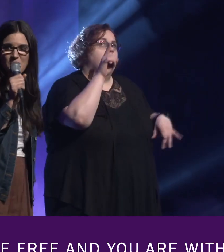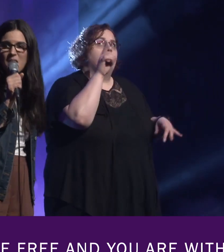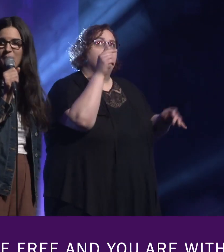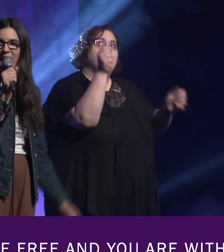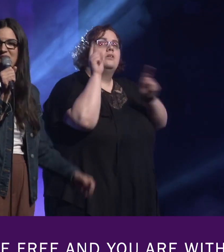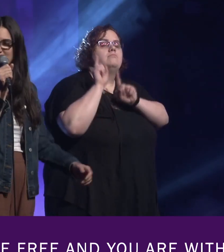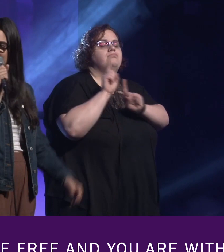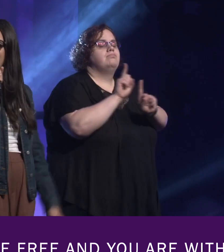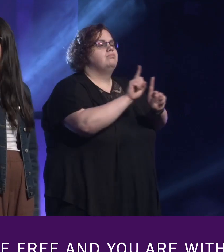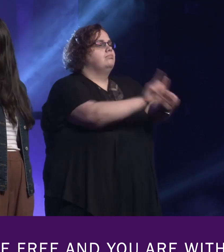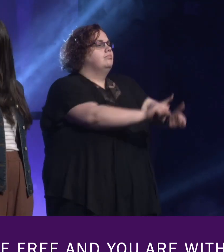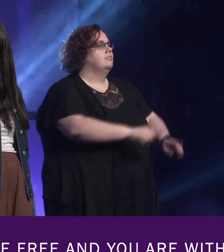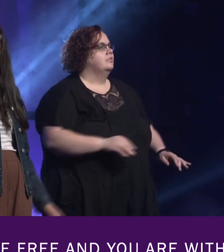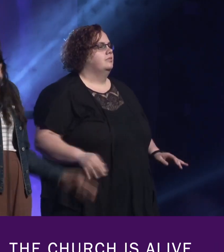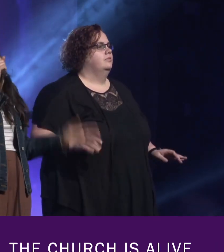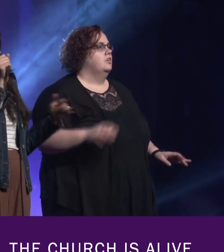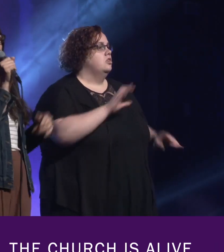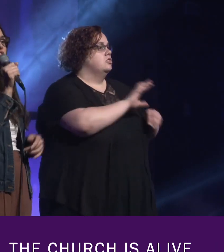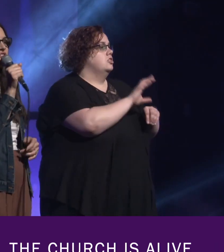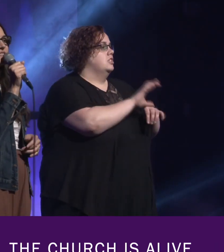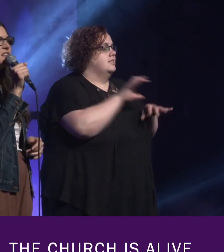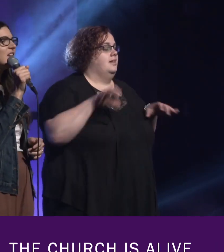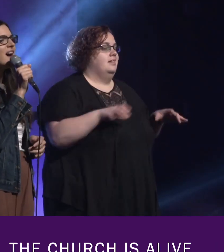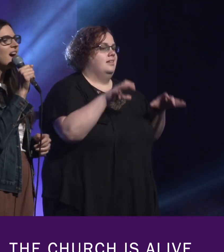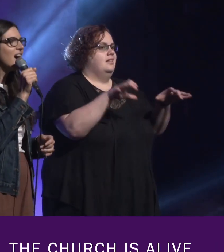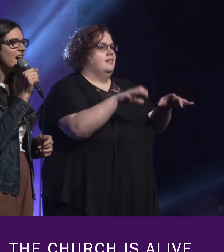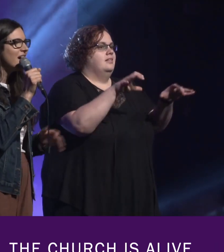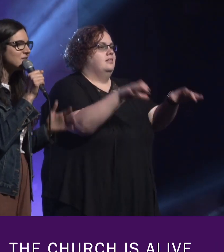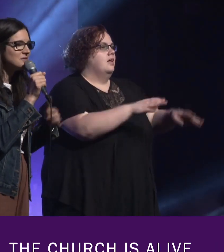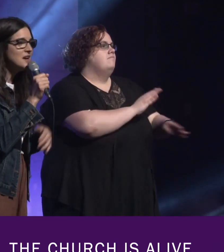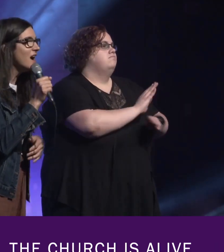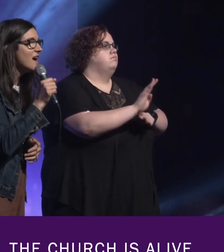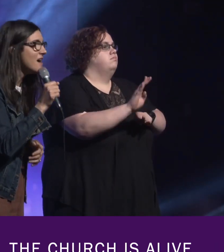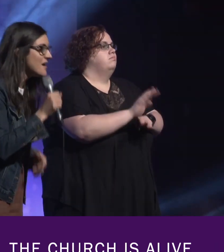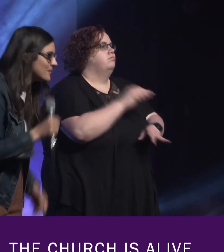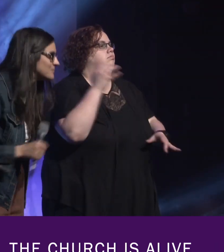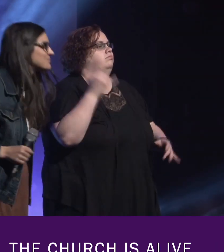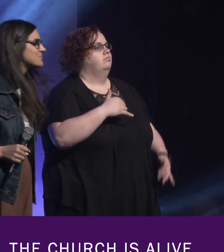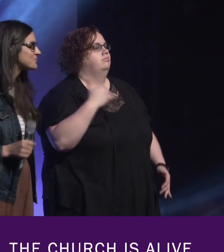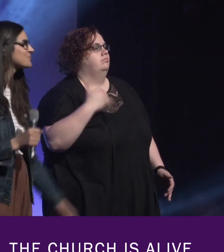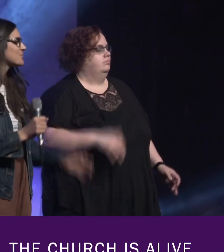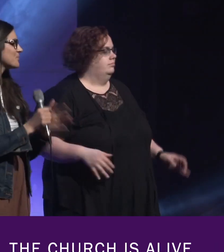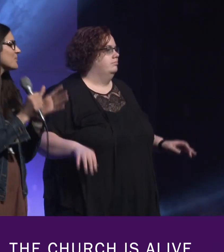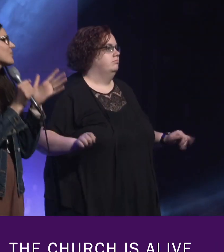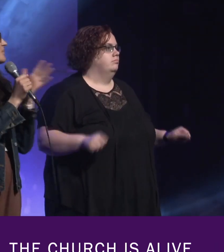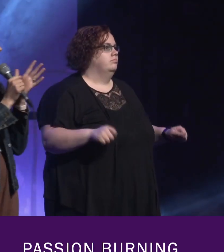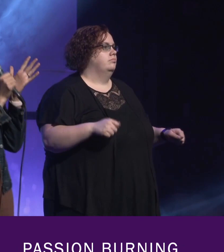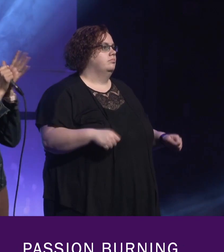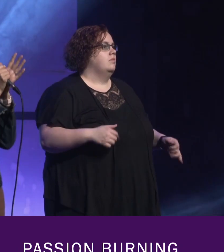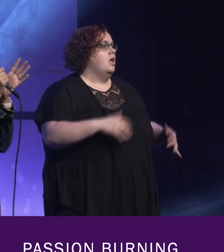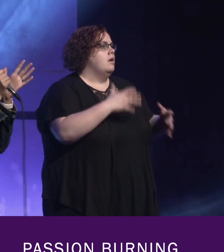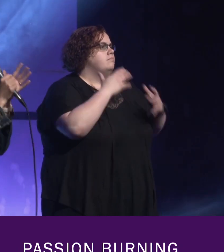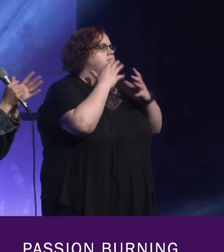free and you are with us. The church is alive, yeah.